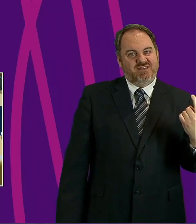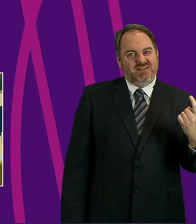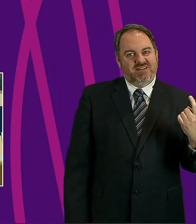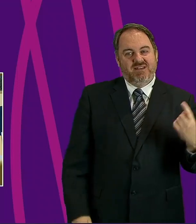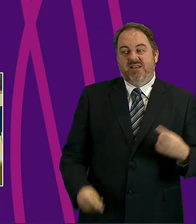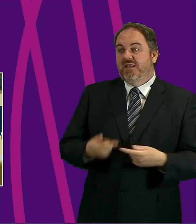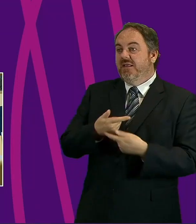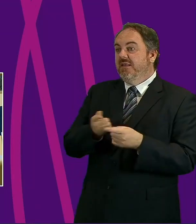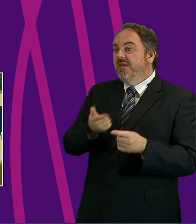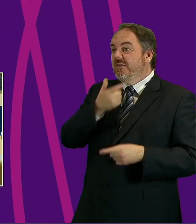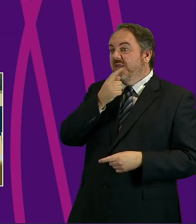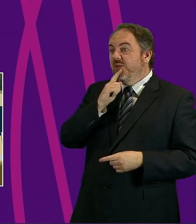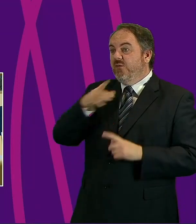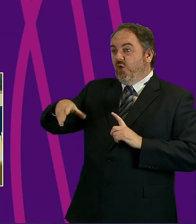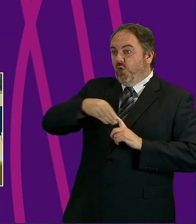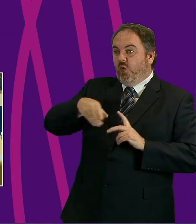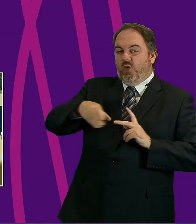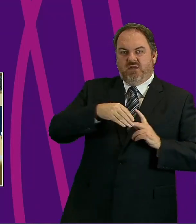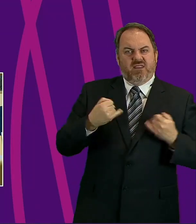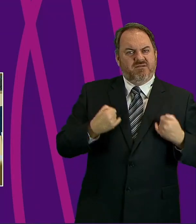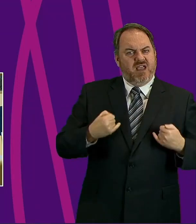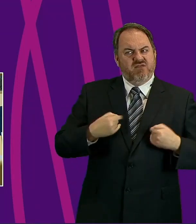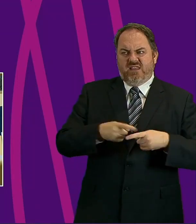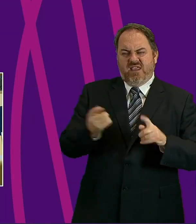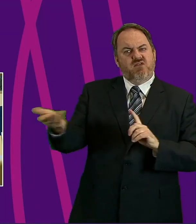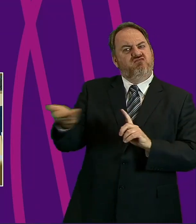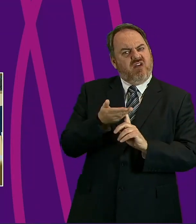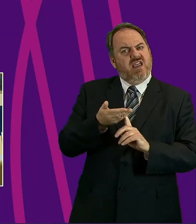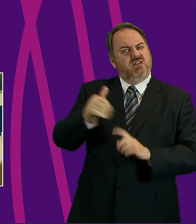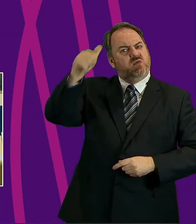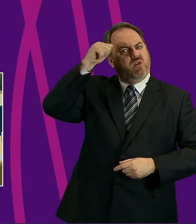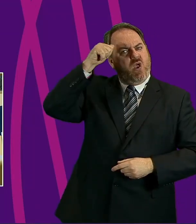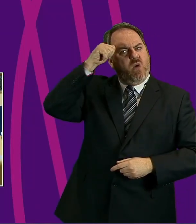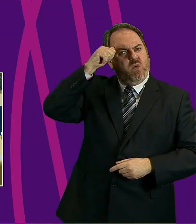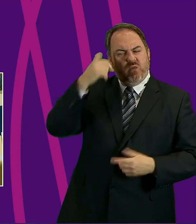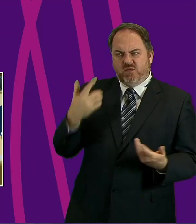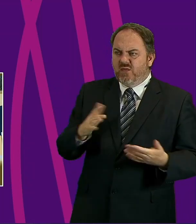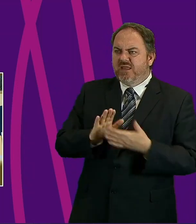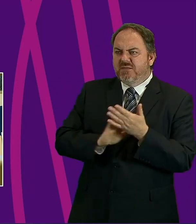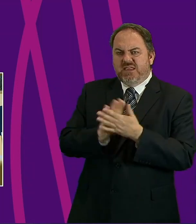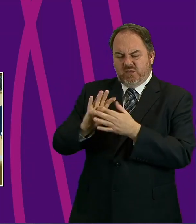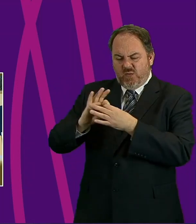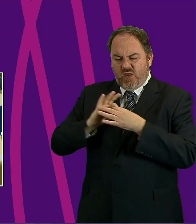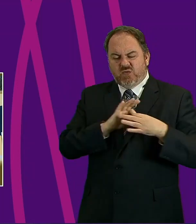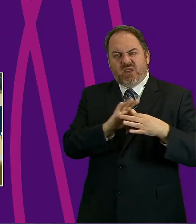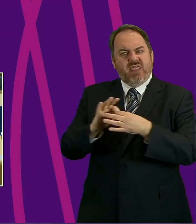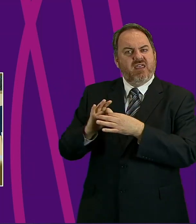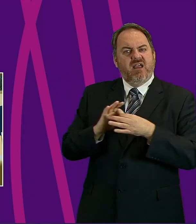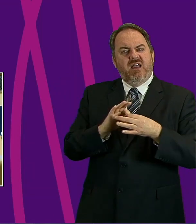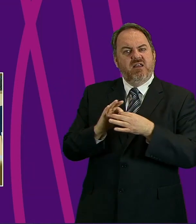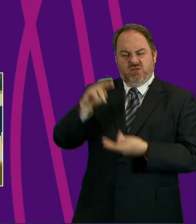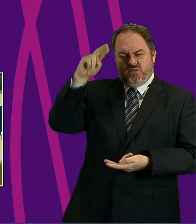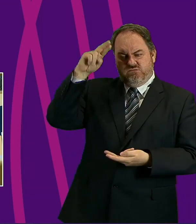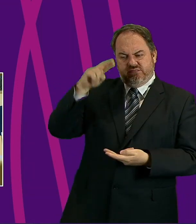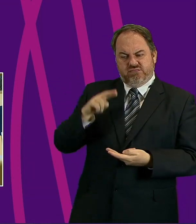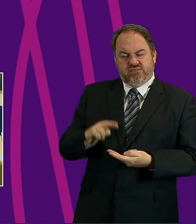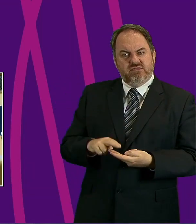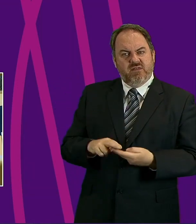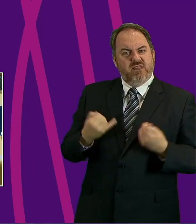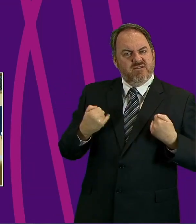virus, will take the view that they do have a right to know, so we can all work together to beat this virus, and this gets to the heart of the